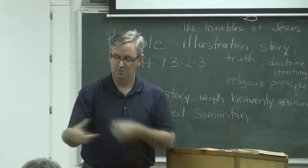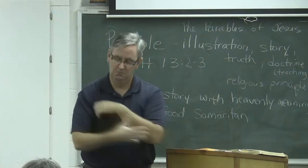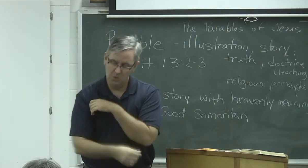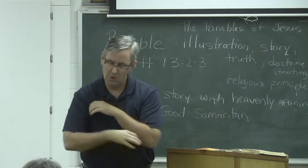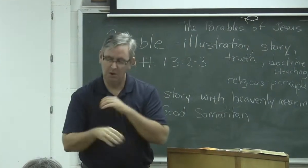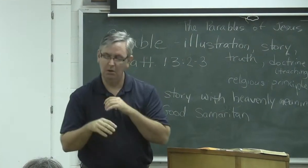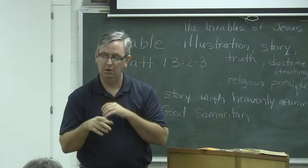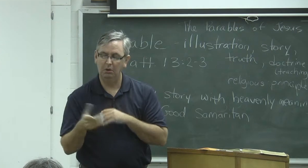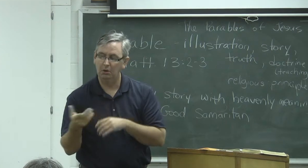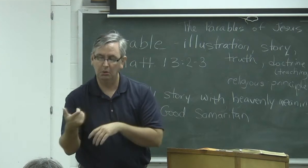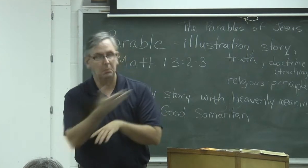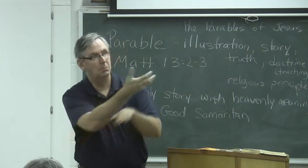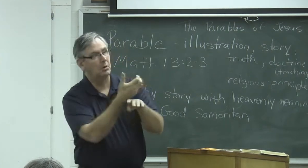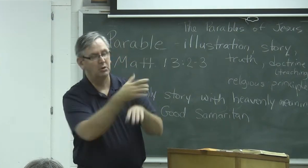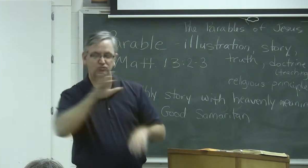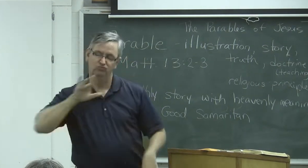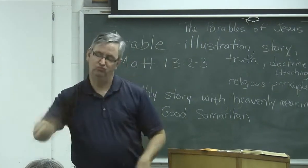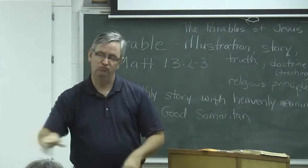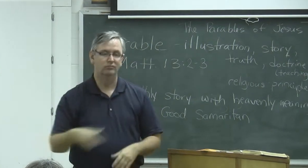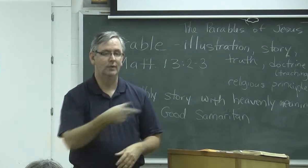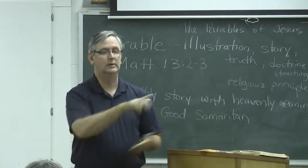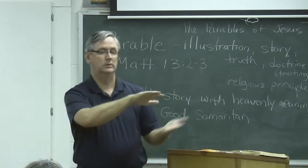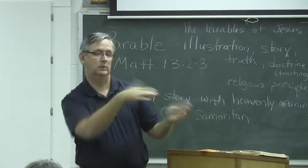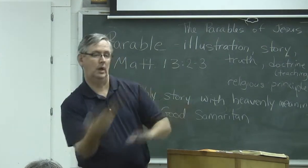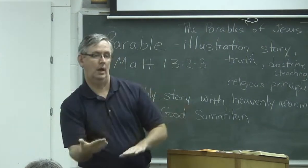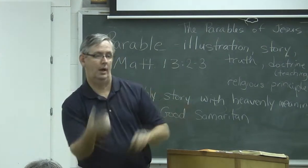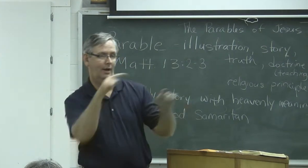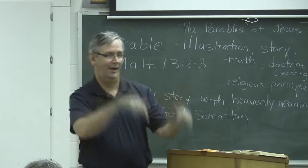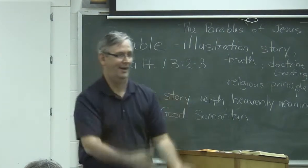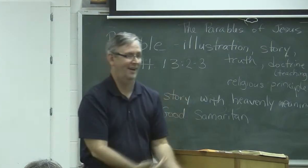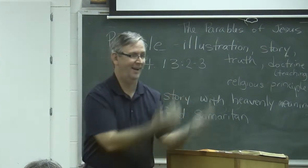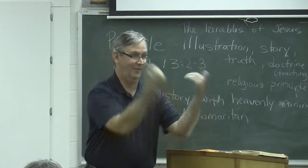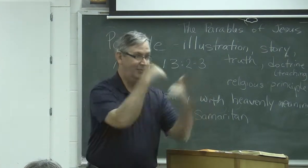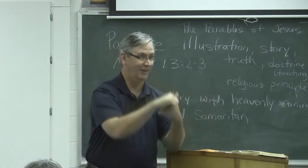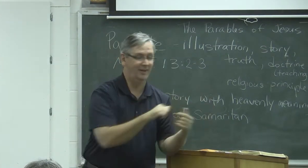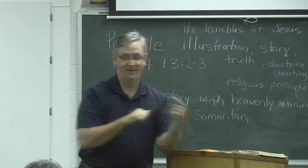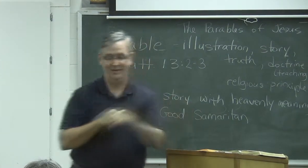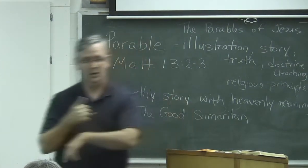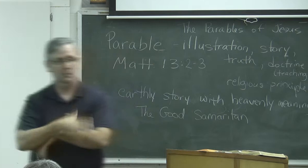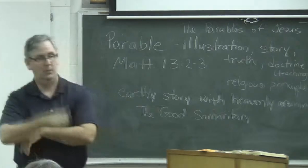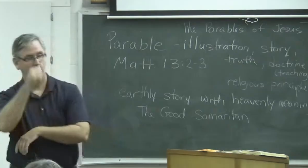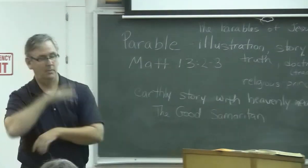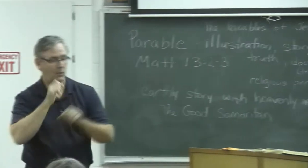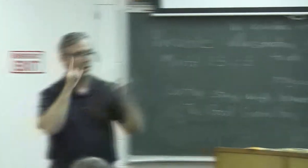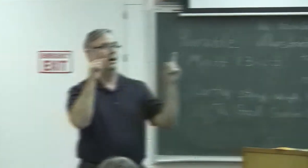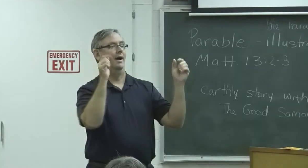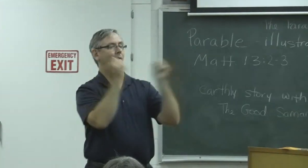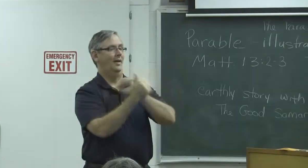Lazarus. Lazarus was very poor, and he didn't care about this poor beggar, so he went to hell. And Lazarus, he